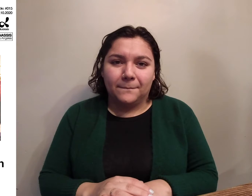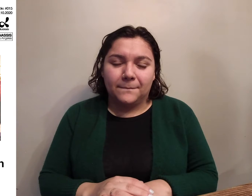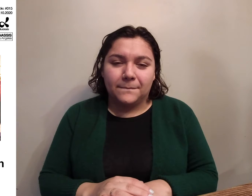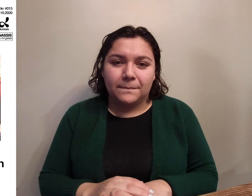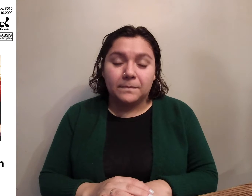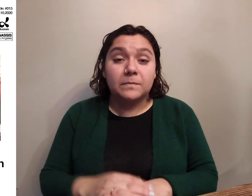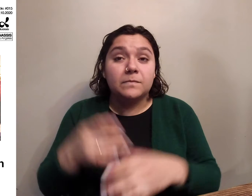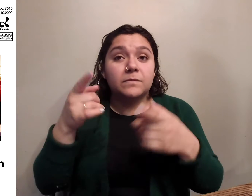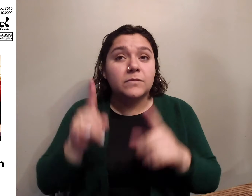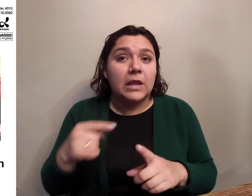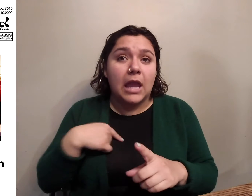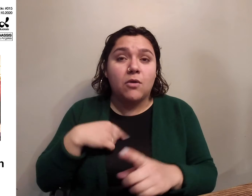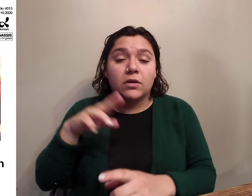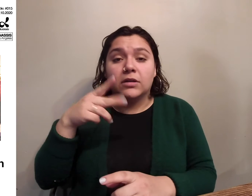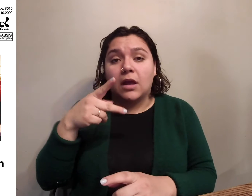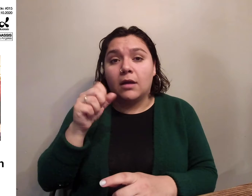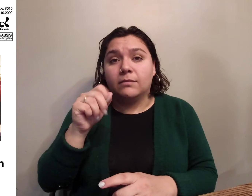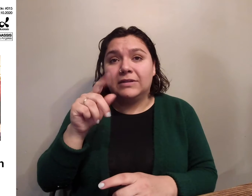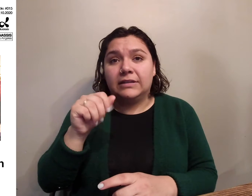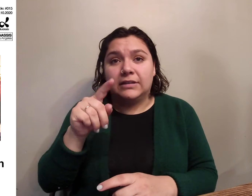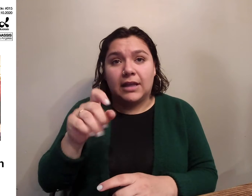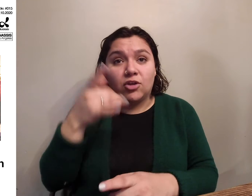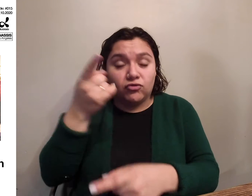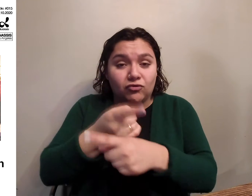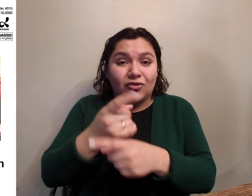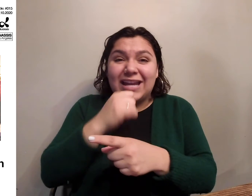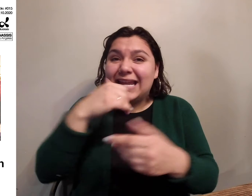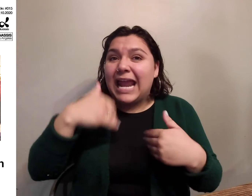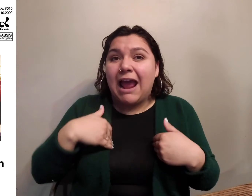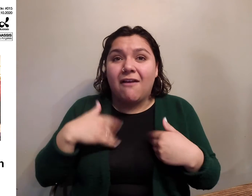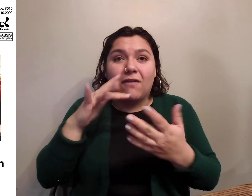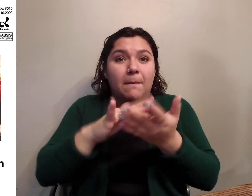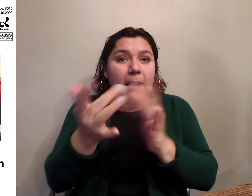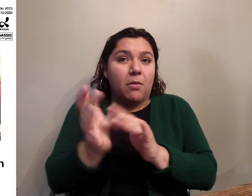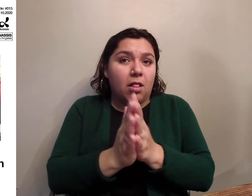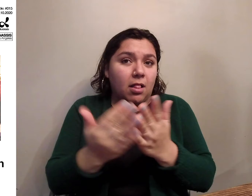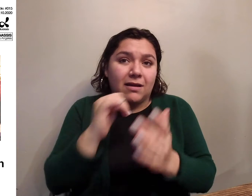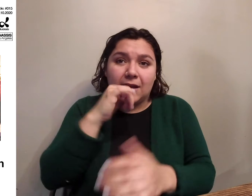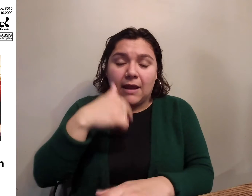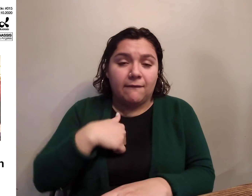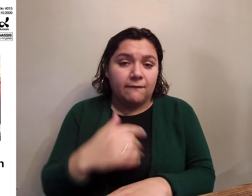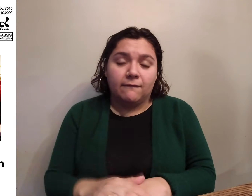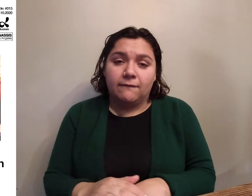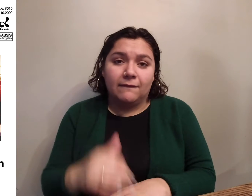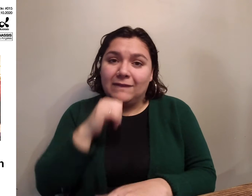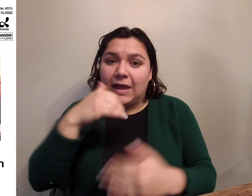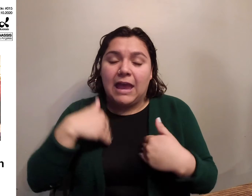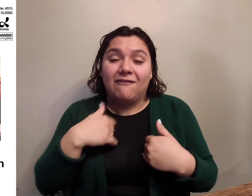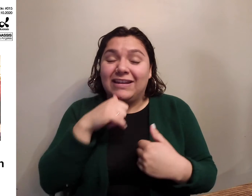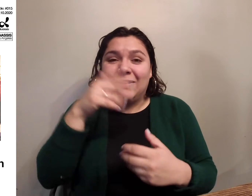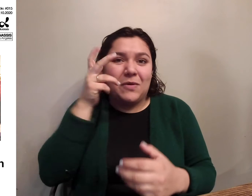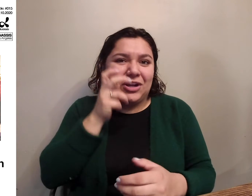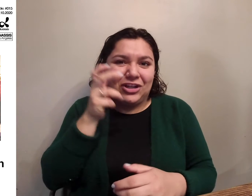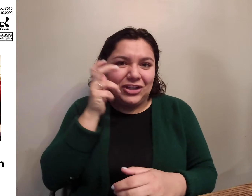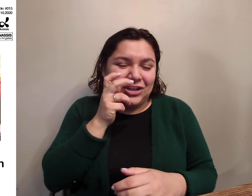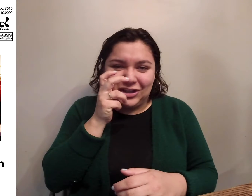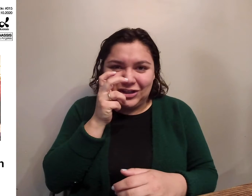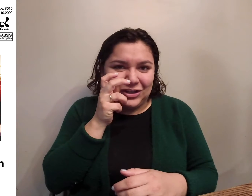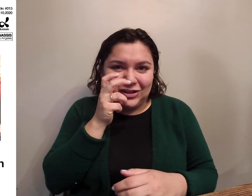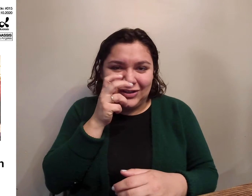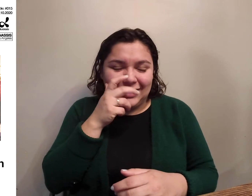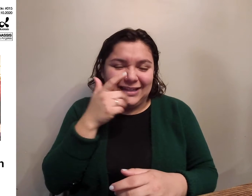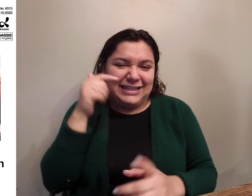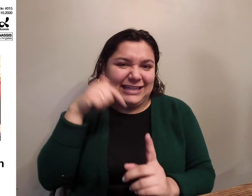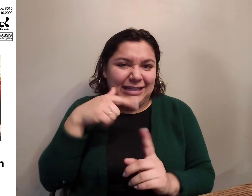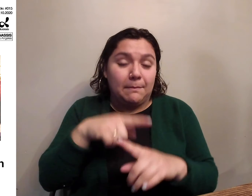And so I was at upstate, you're right, and I didn't have a Bible, and he didn't want to hear Shakespeare. He loved to hear